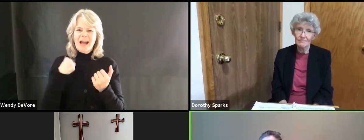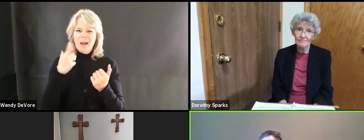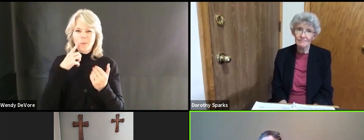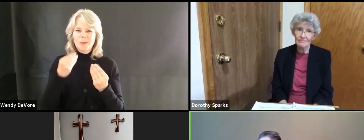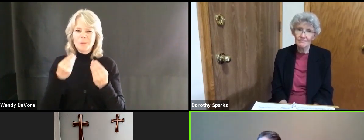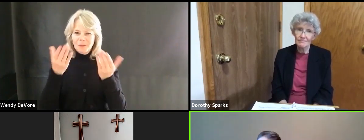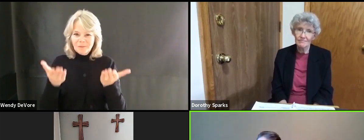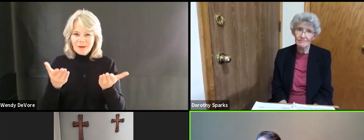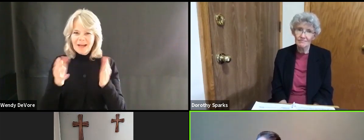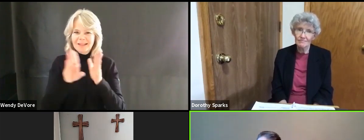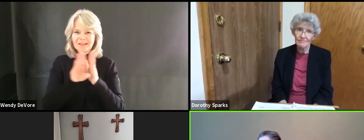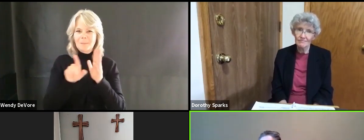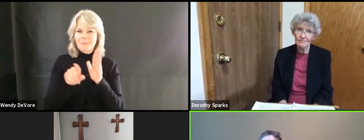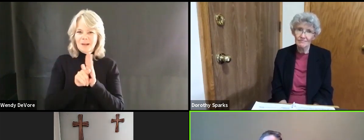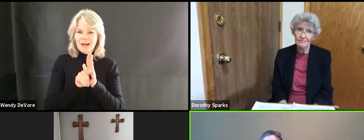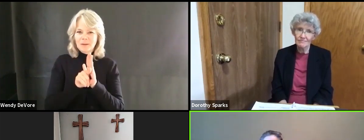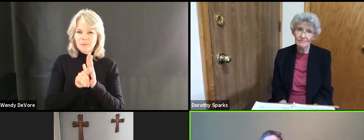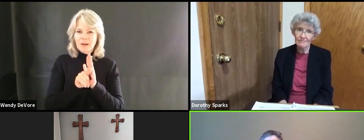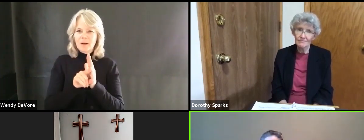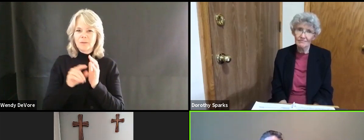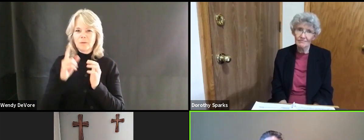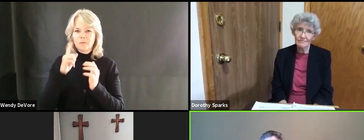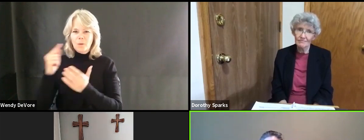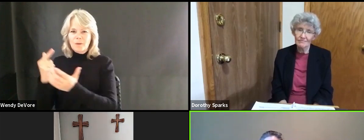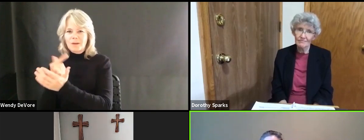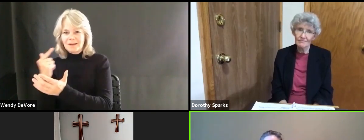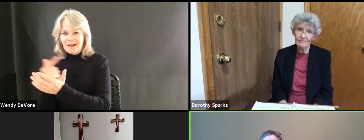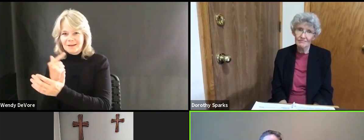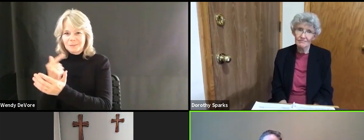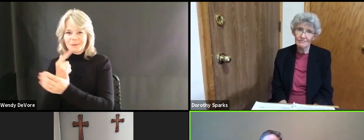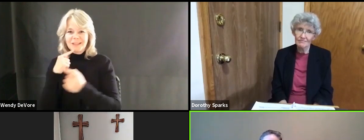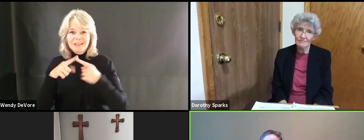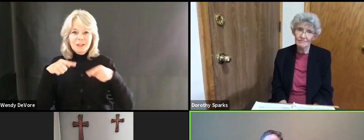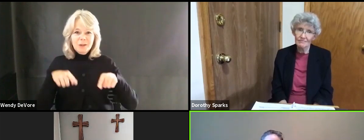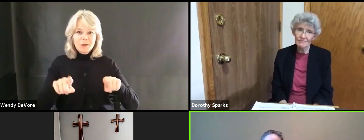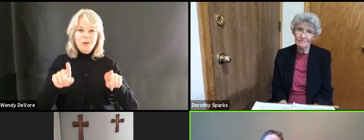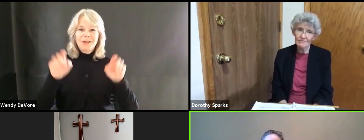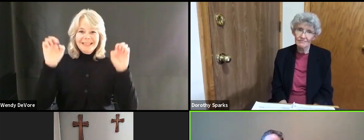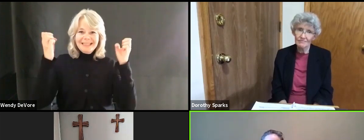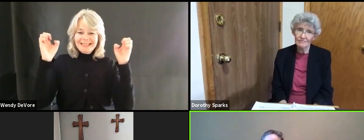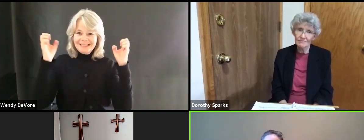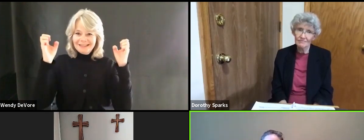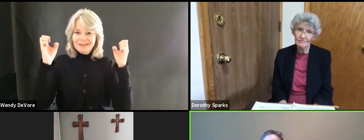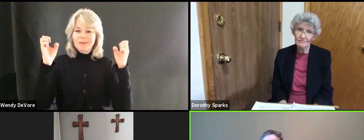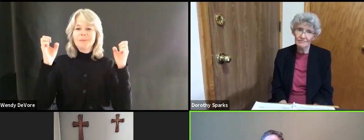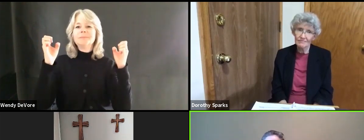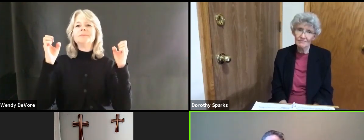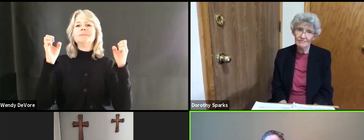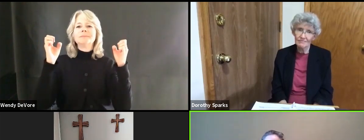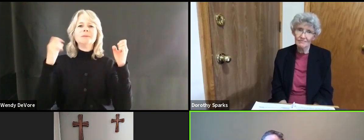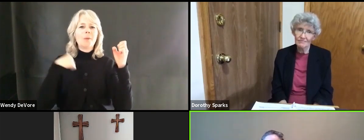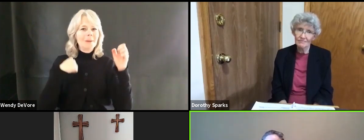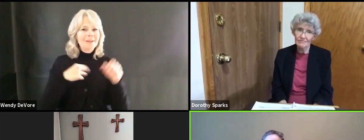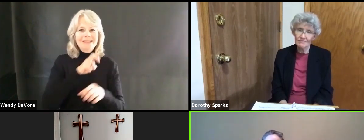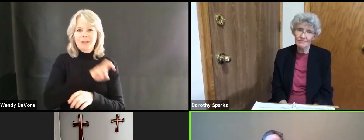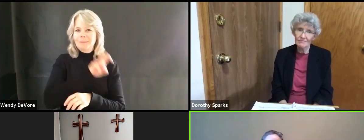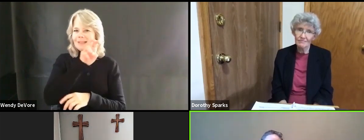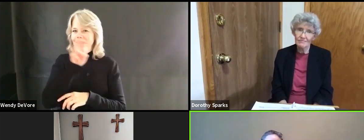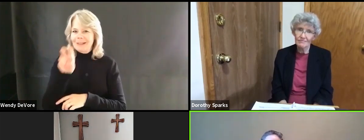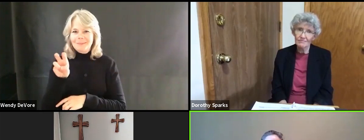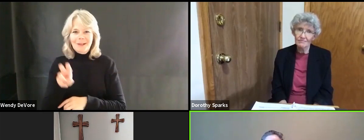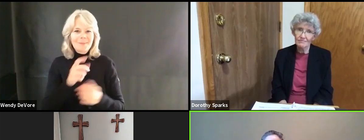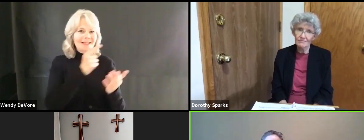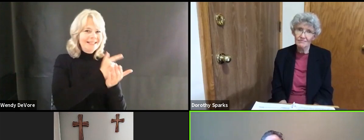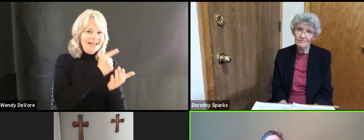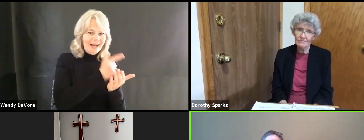that we're studying, because especially during this Easter season, we have been jumping around from one gospel